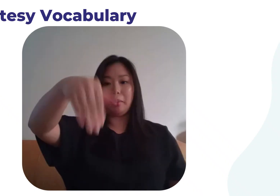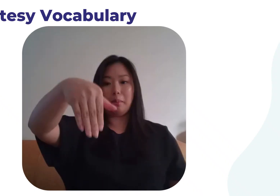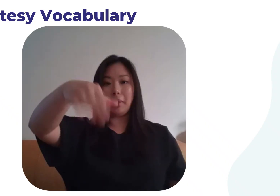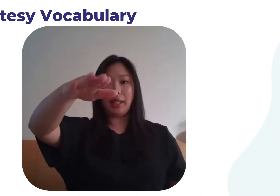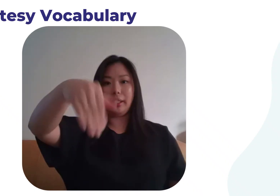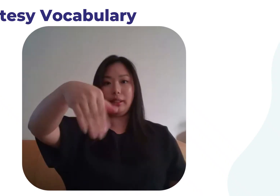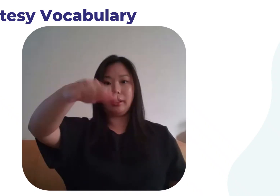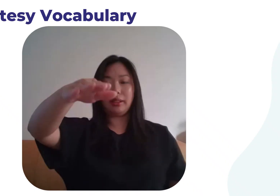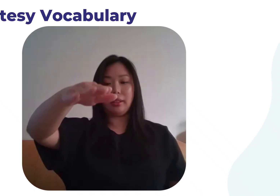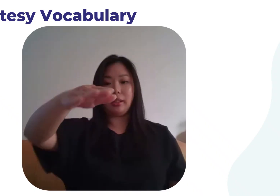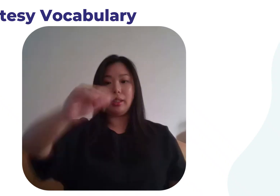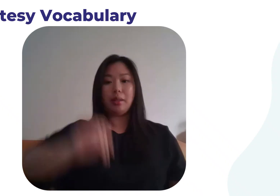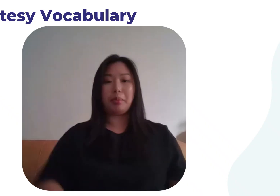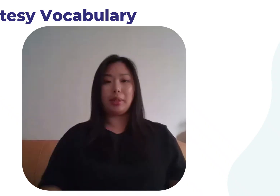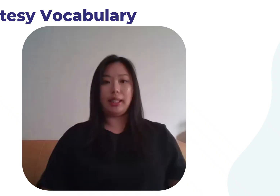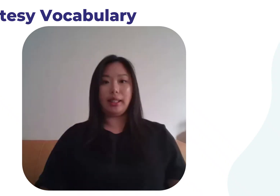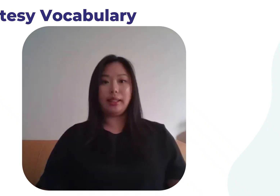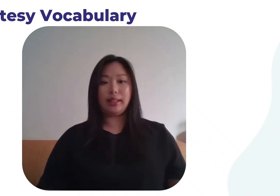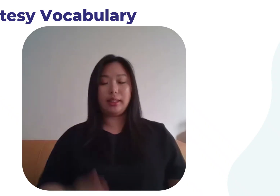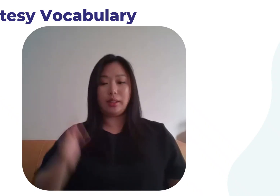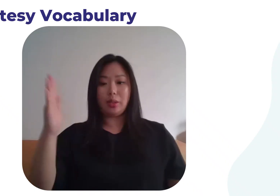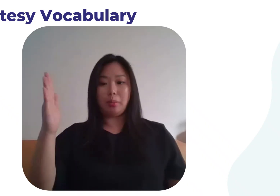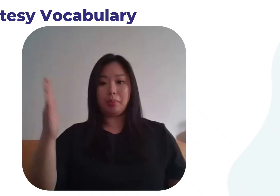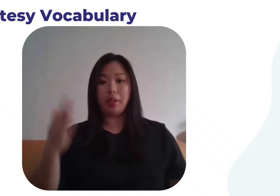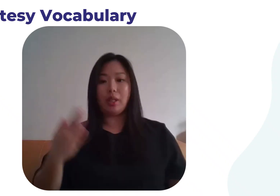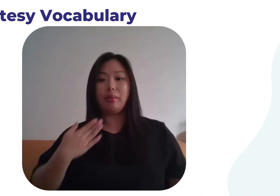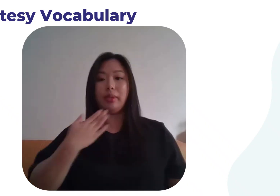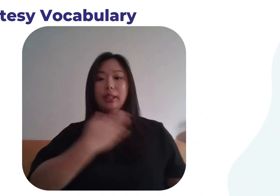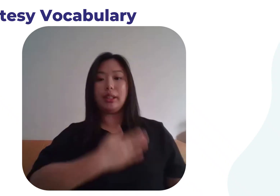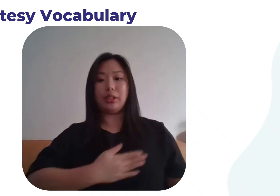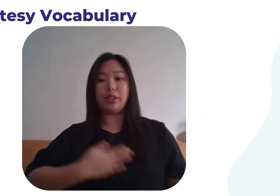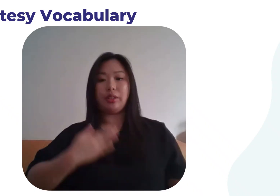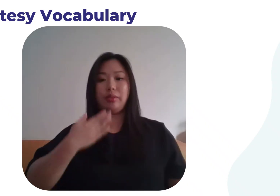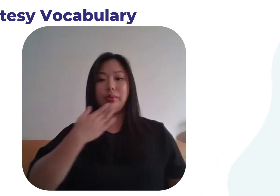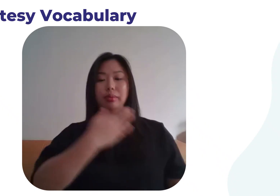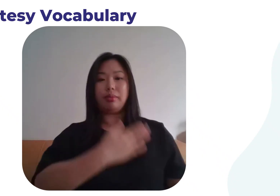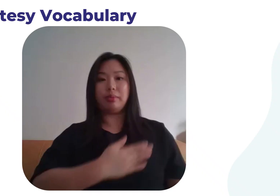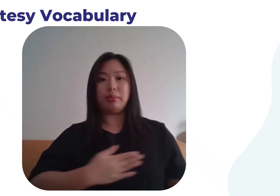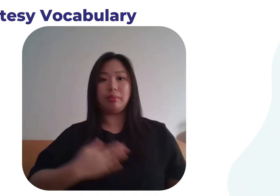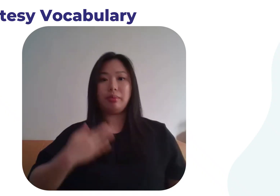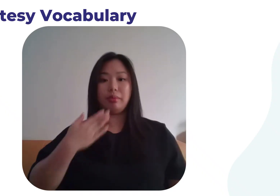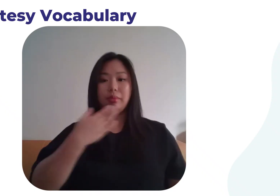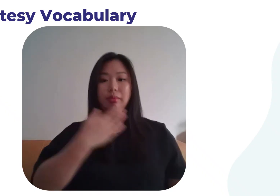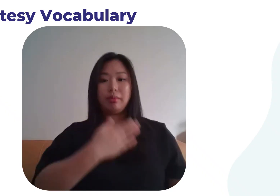away. Bye. Please, open palm and circle.